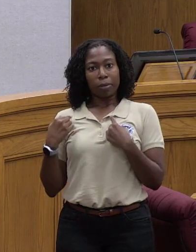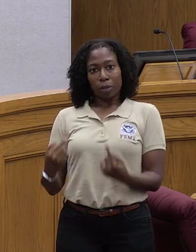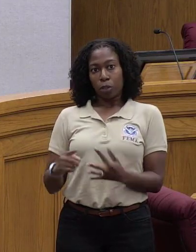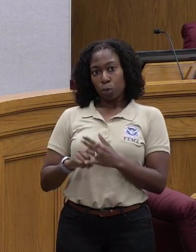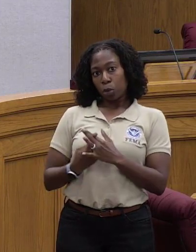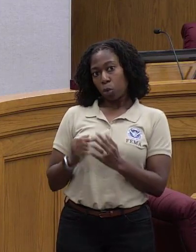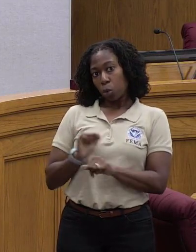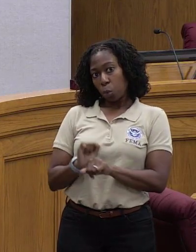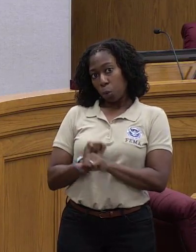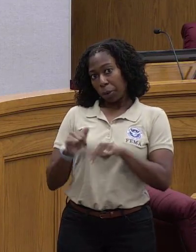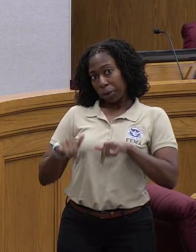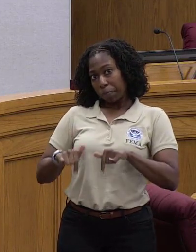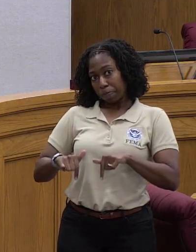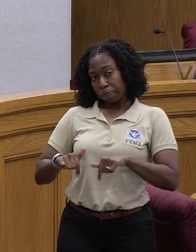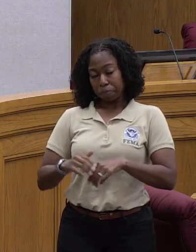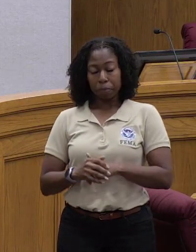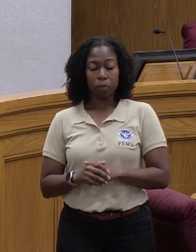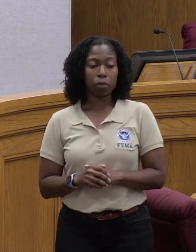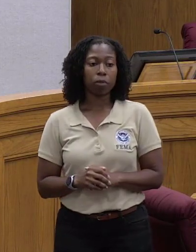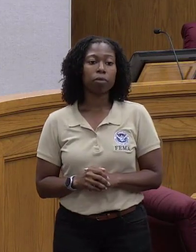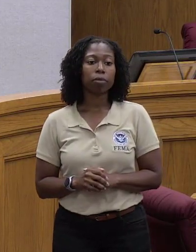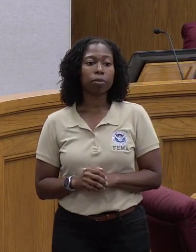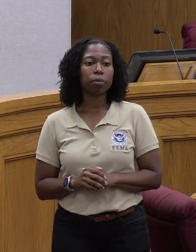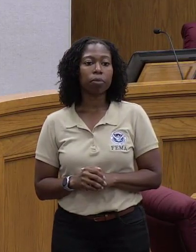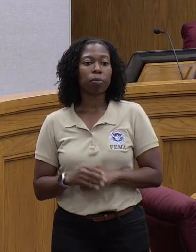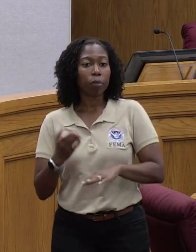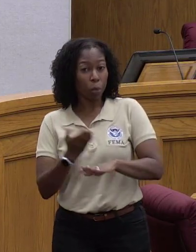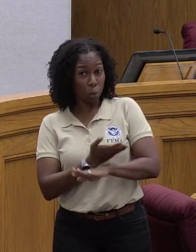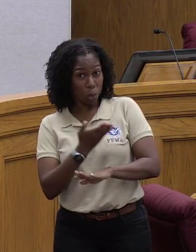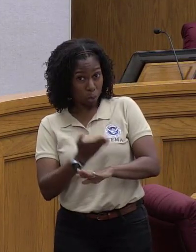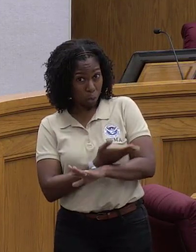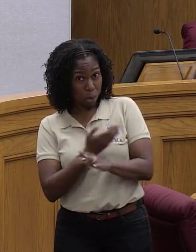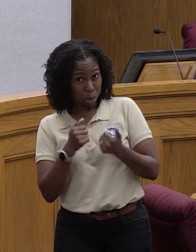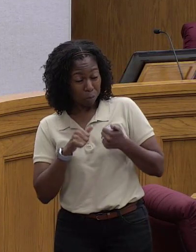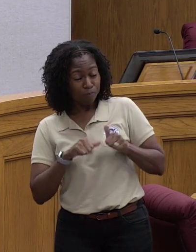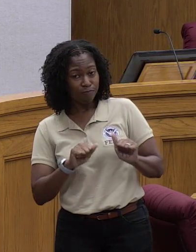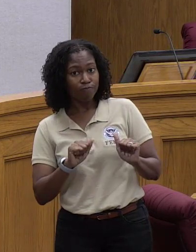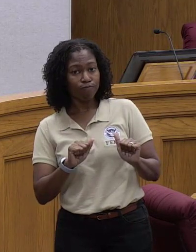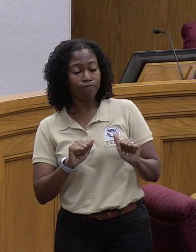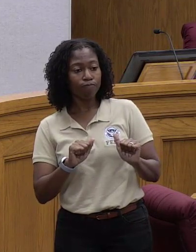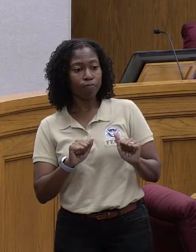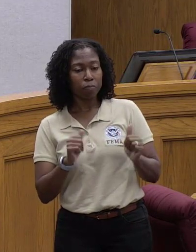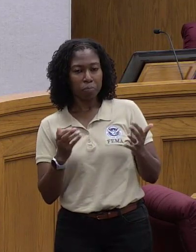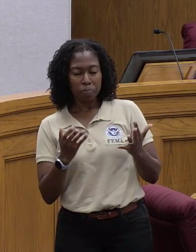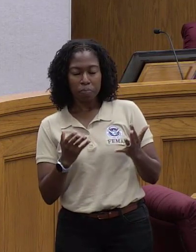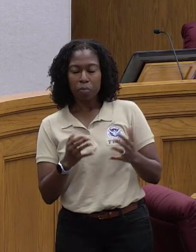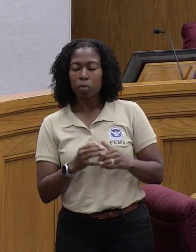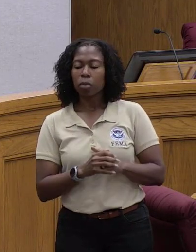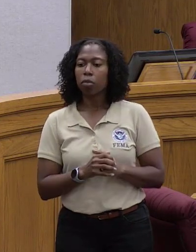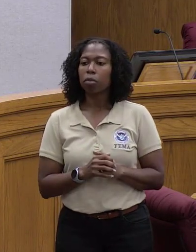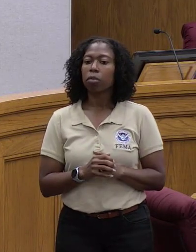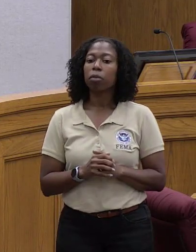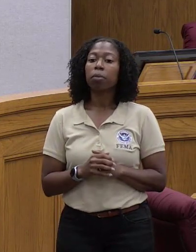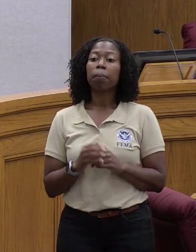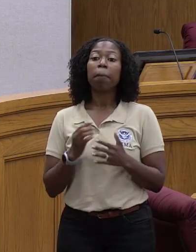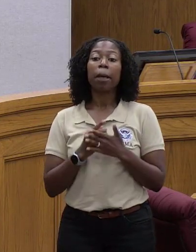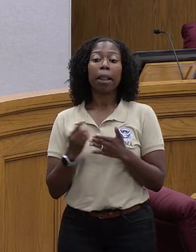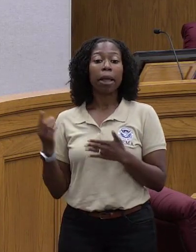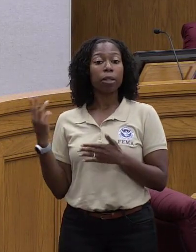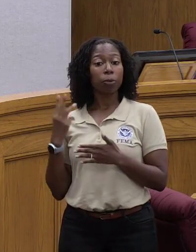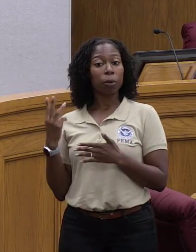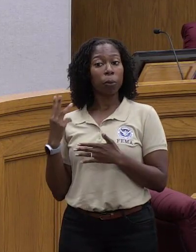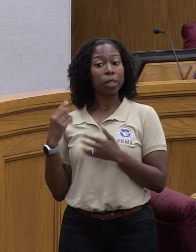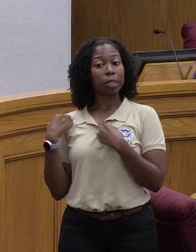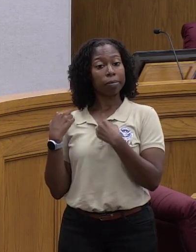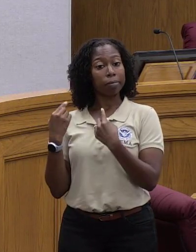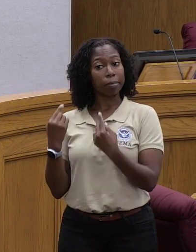area. As far as our restoration efforts, since I was here last Wednesday, we've